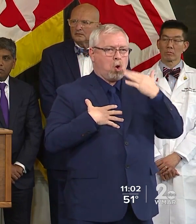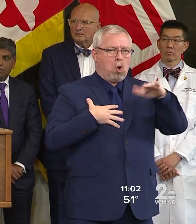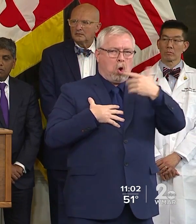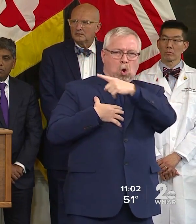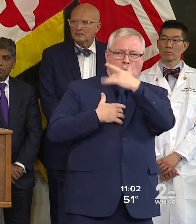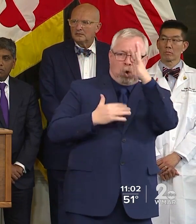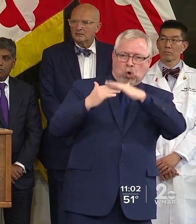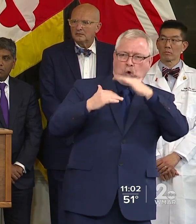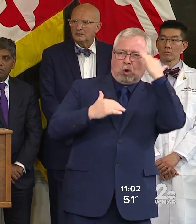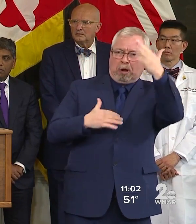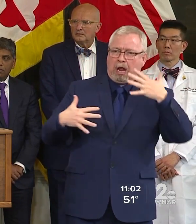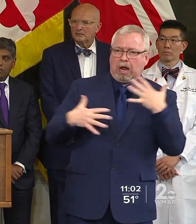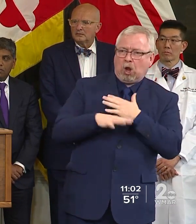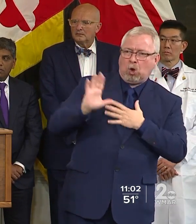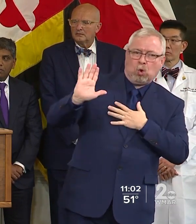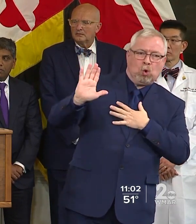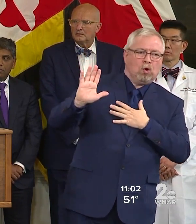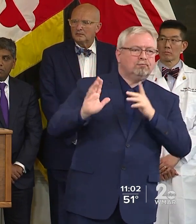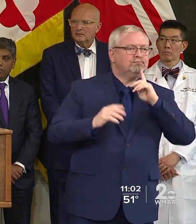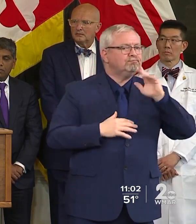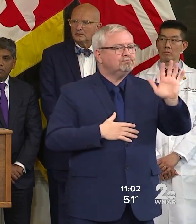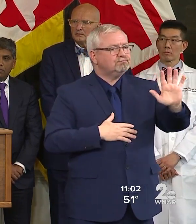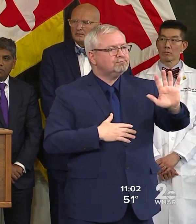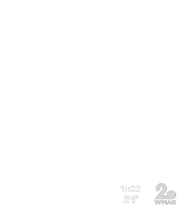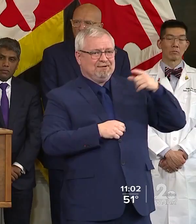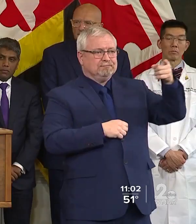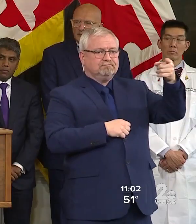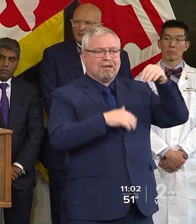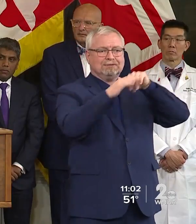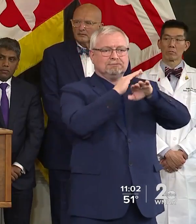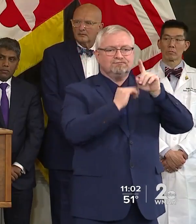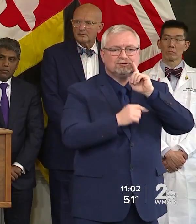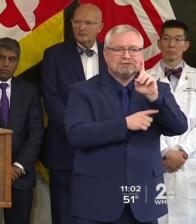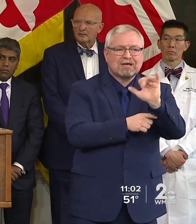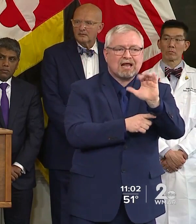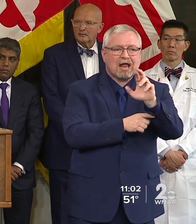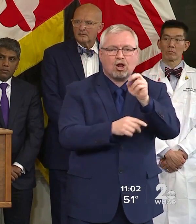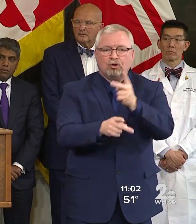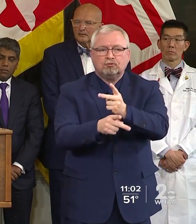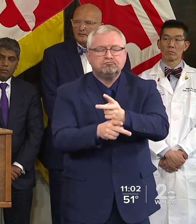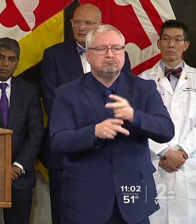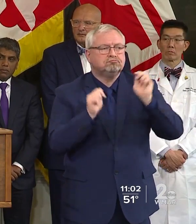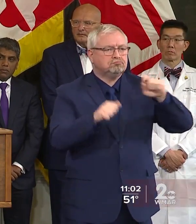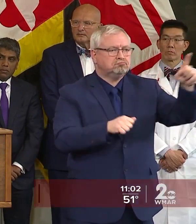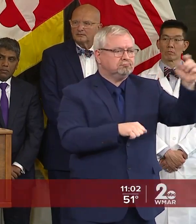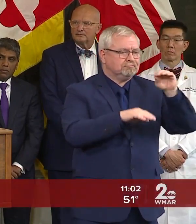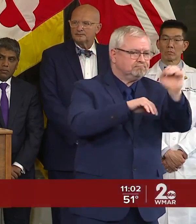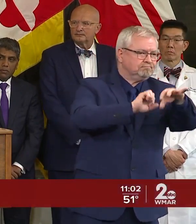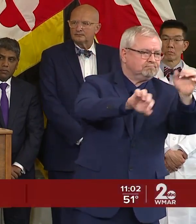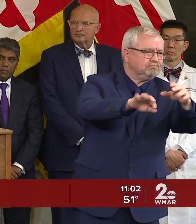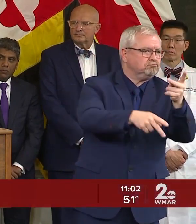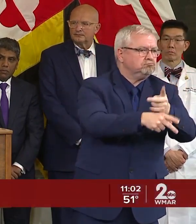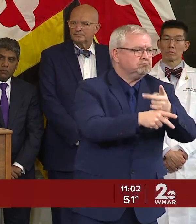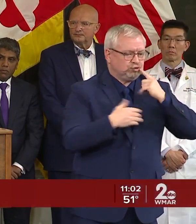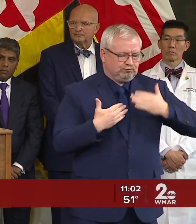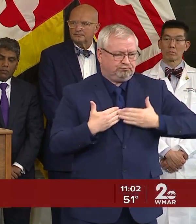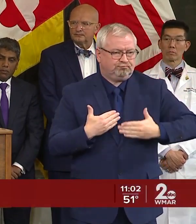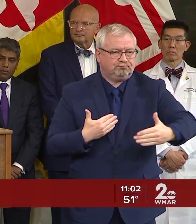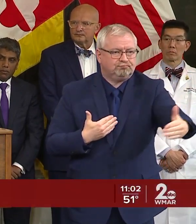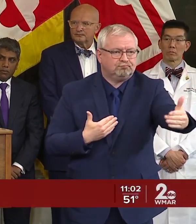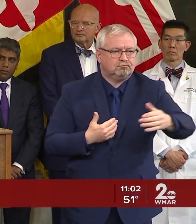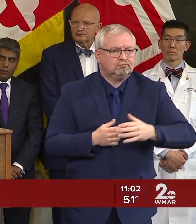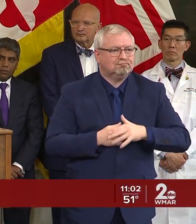saving lives and helping keep people safe. We have started to work immediately to ensure that vital services, such